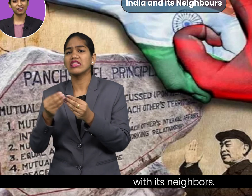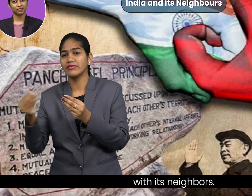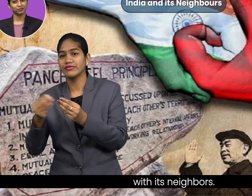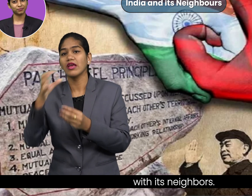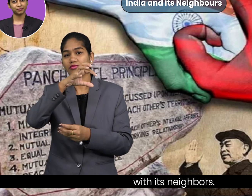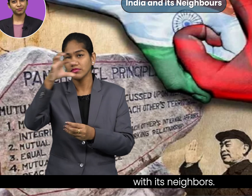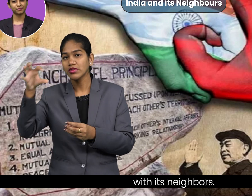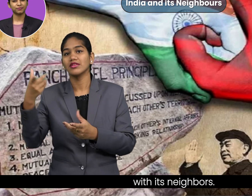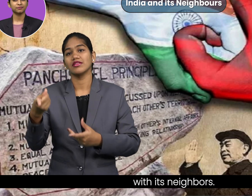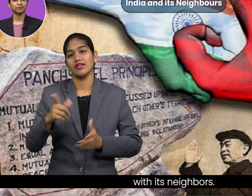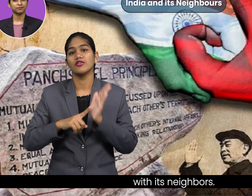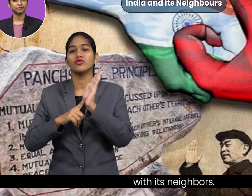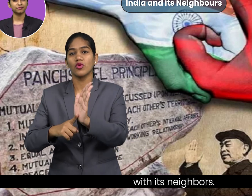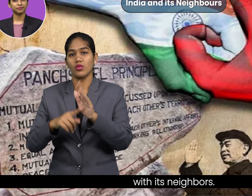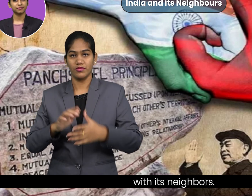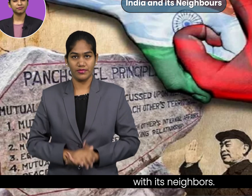neighbors.